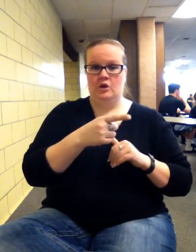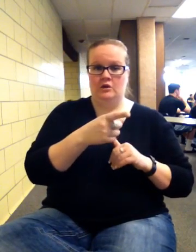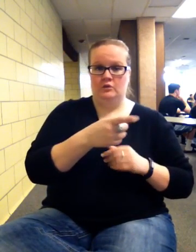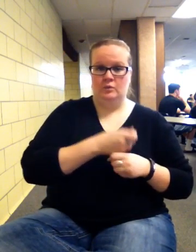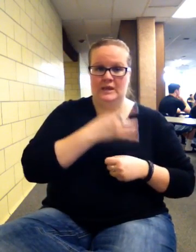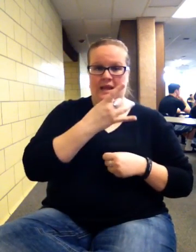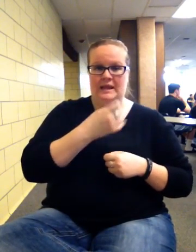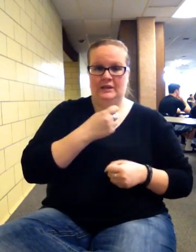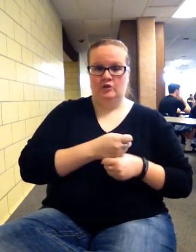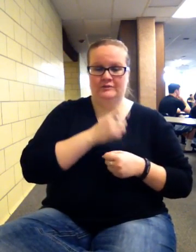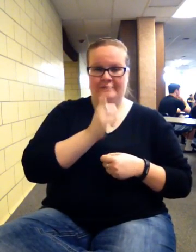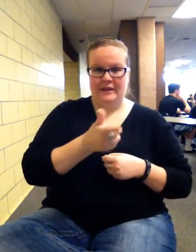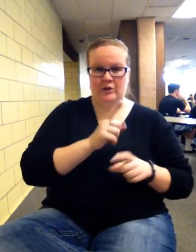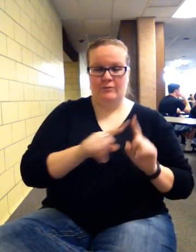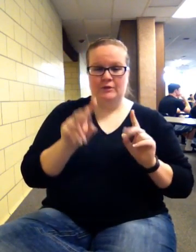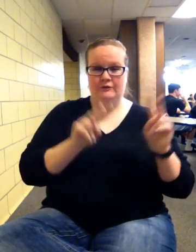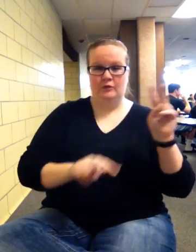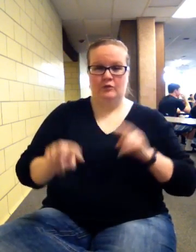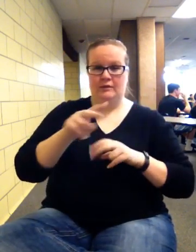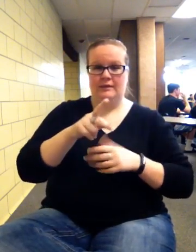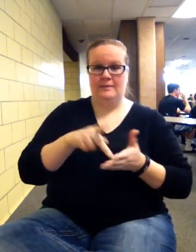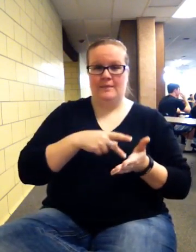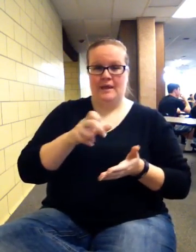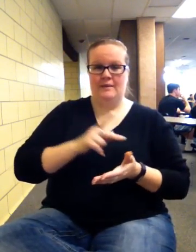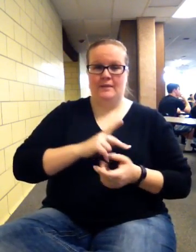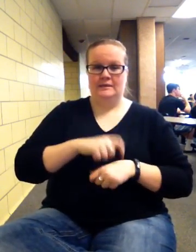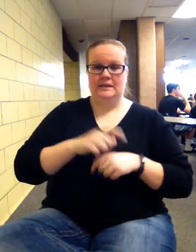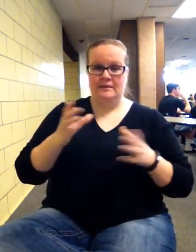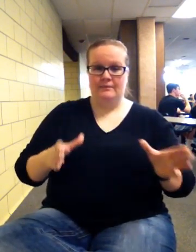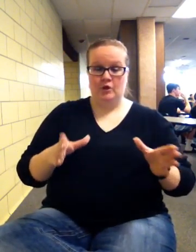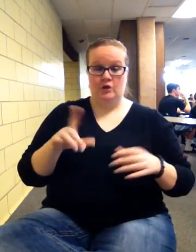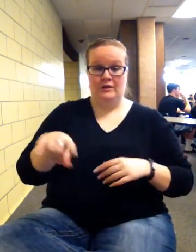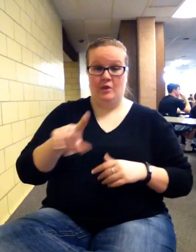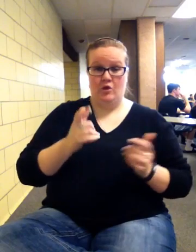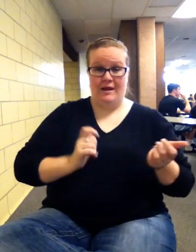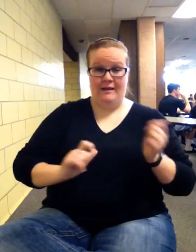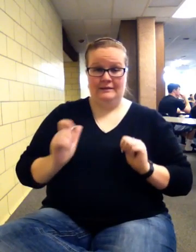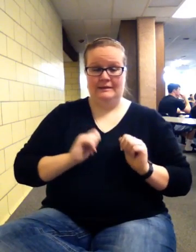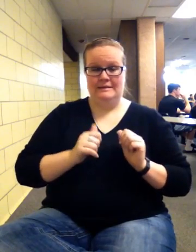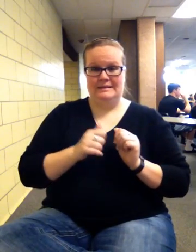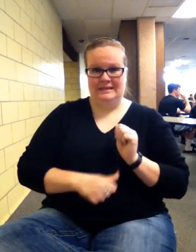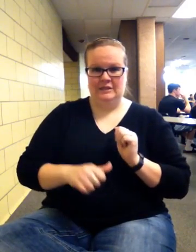years. But when you look at the payback period, they're treating each of these dollars as if they have the same weight.